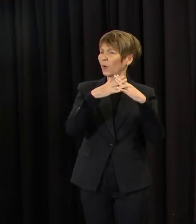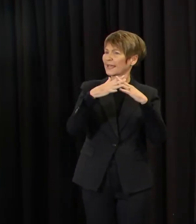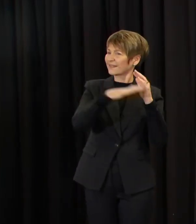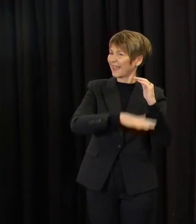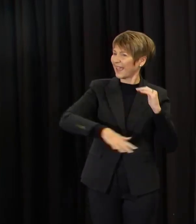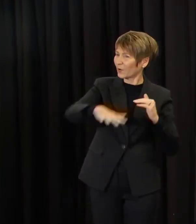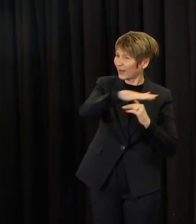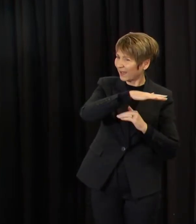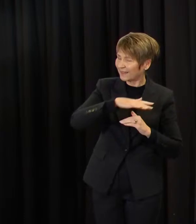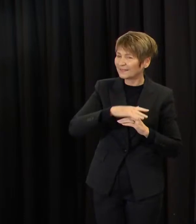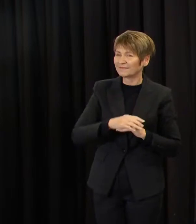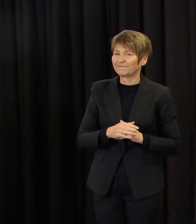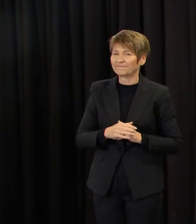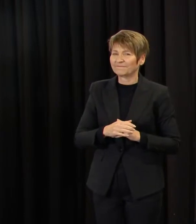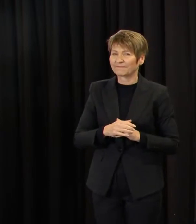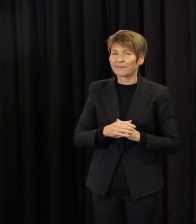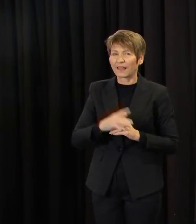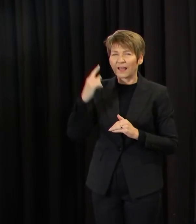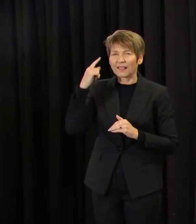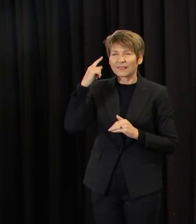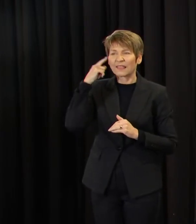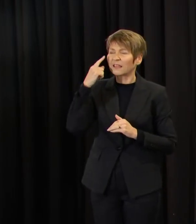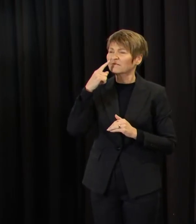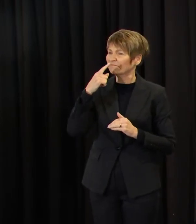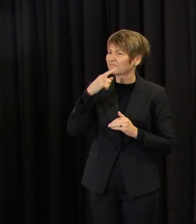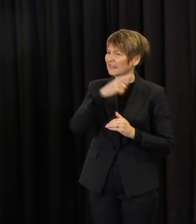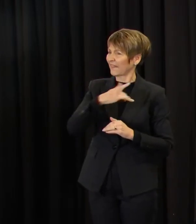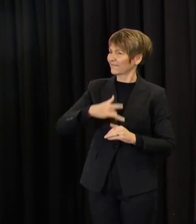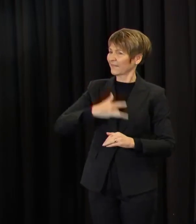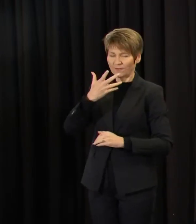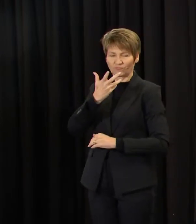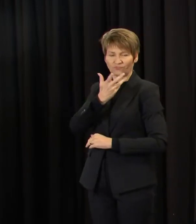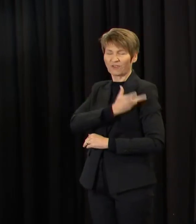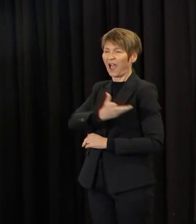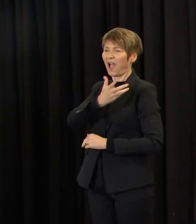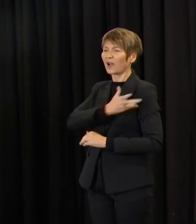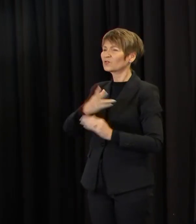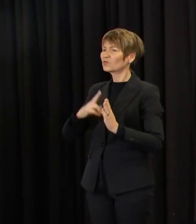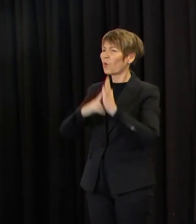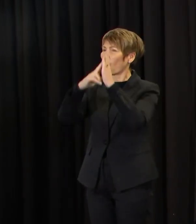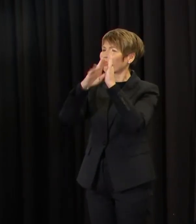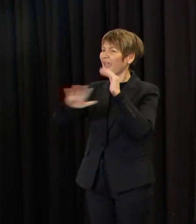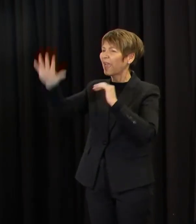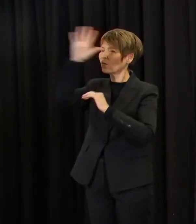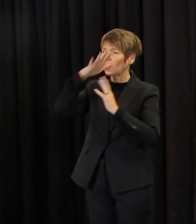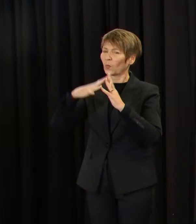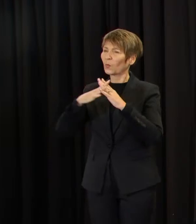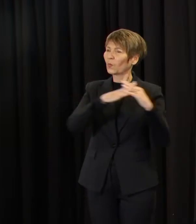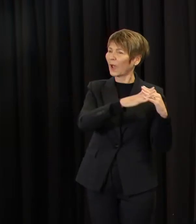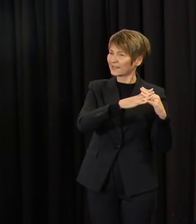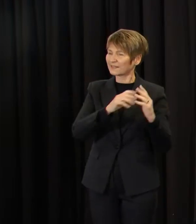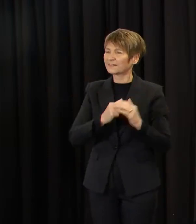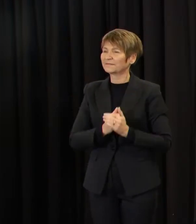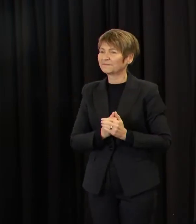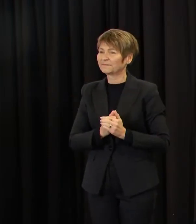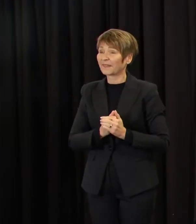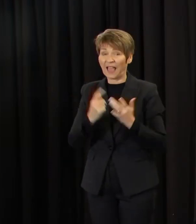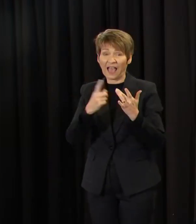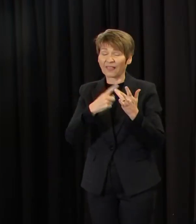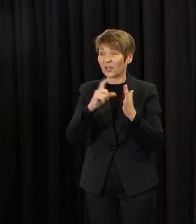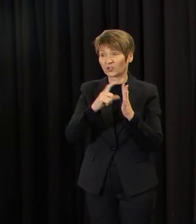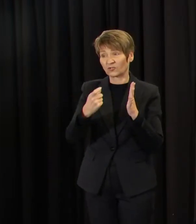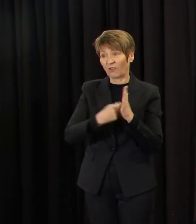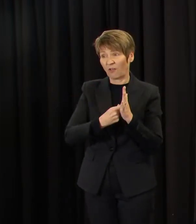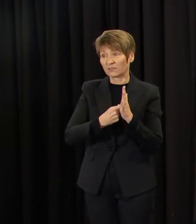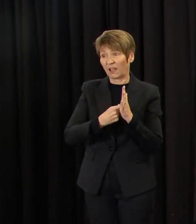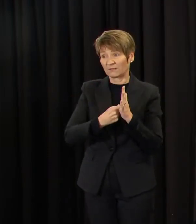to, I think, reinforce some messages to the community, the very proud community of the North and the West. Dr Mukesh Haikwal, who is very well known to all of us, both